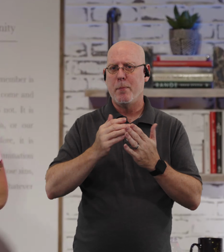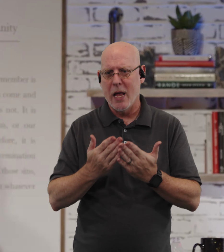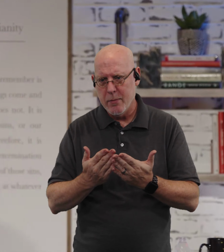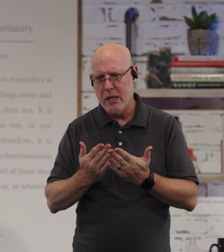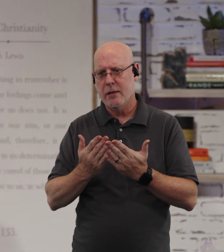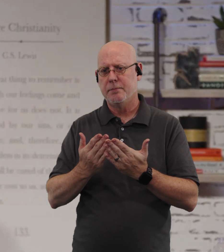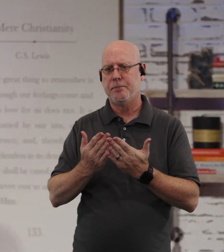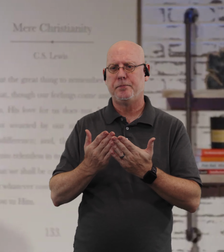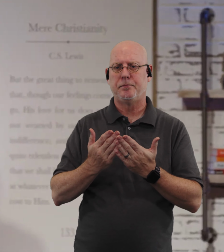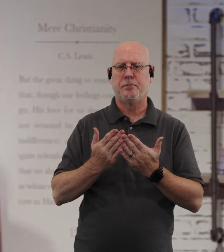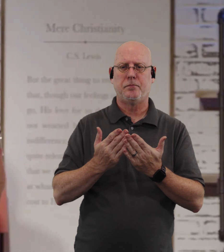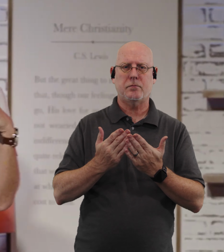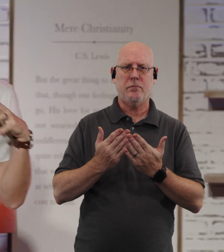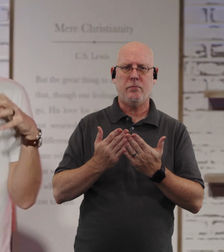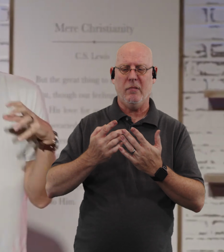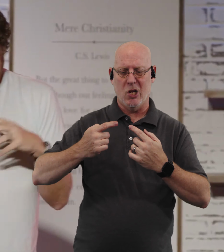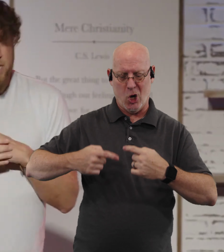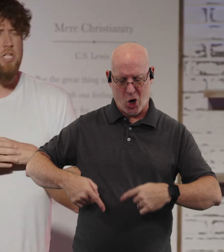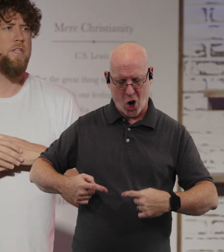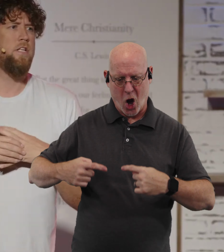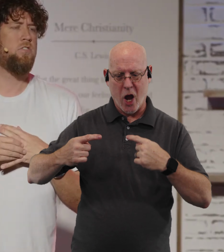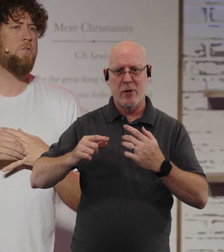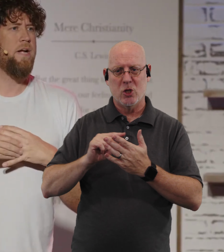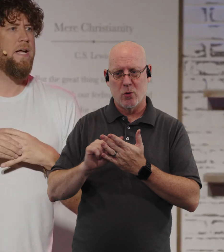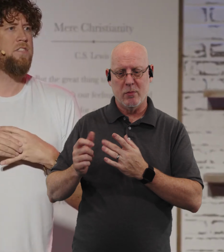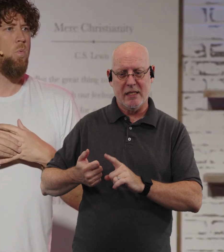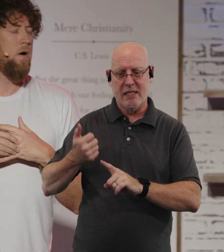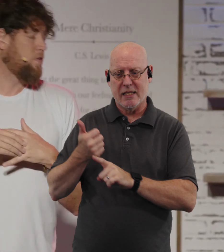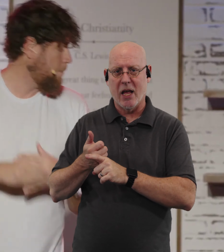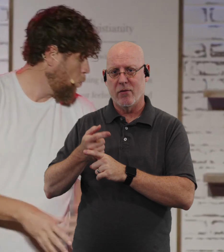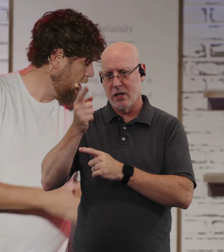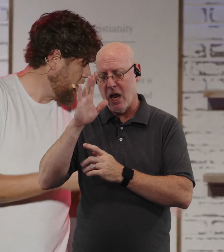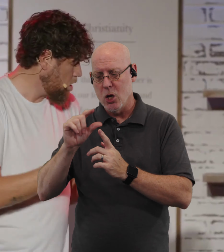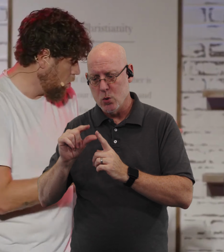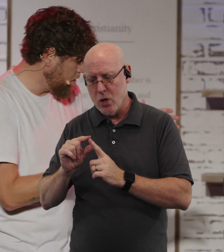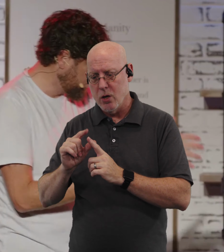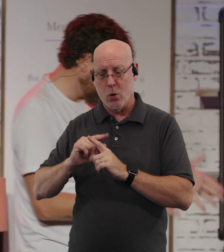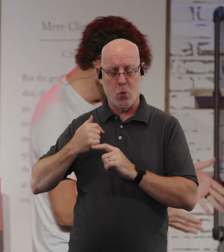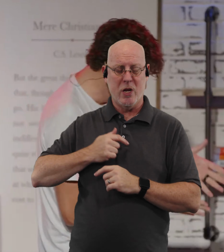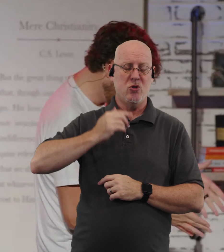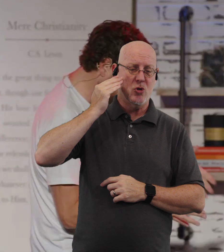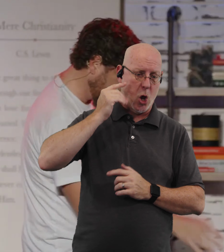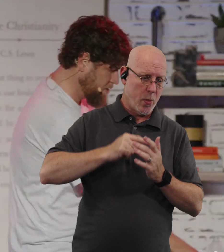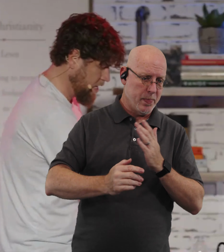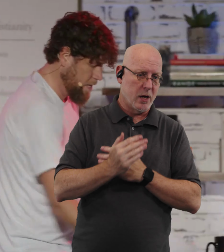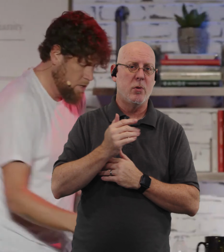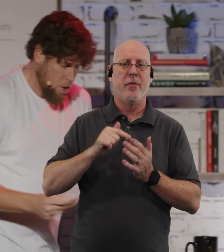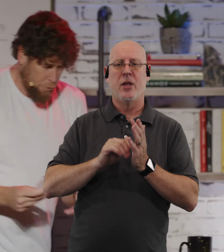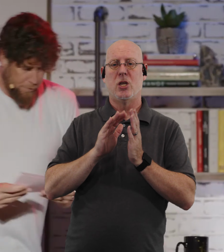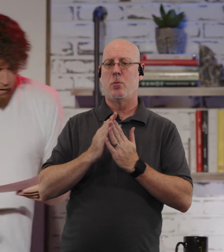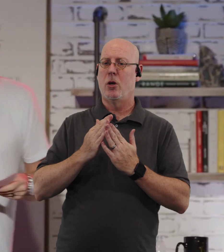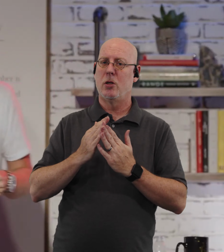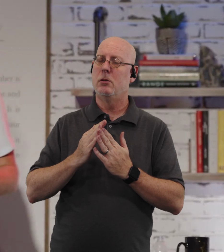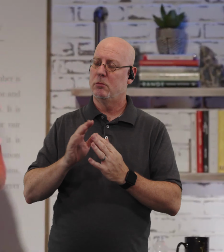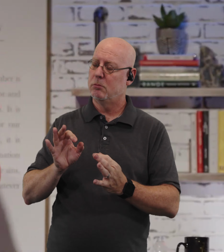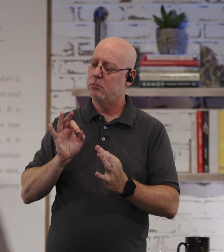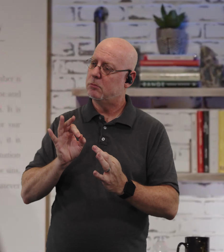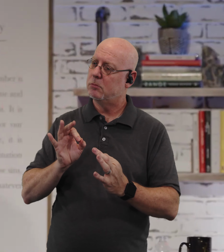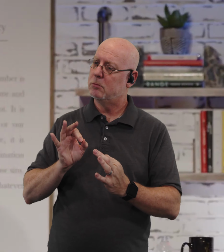biblically the argumentation that Scripture is the Word of God. But we know this morning, this book is